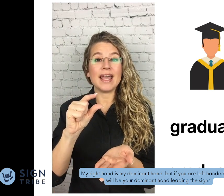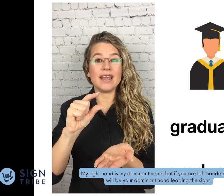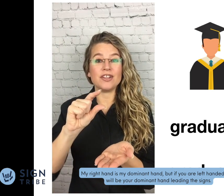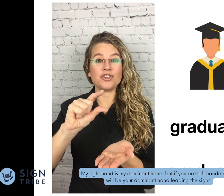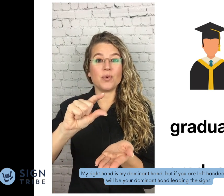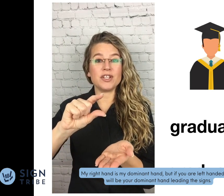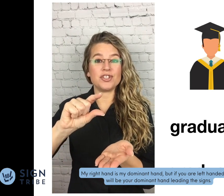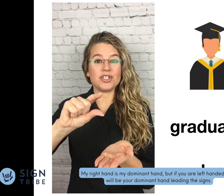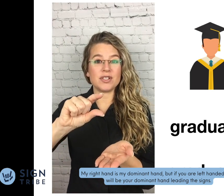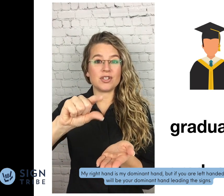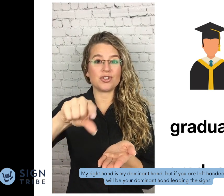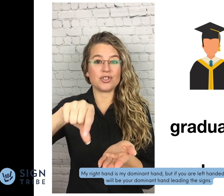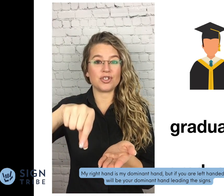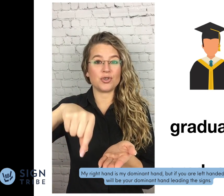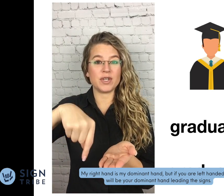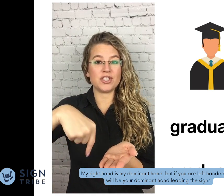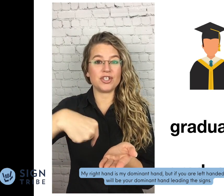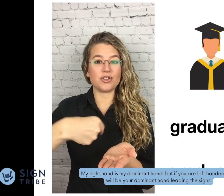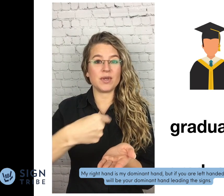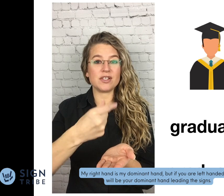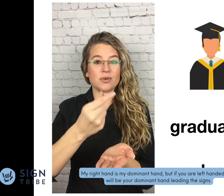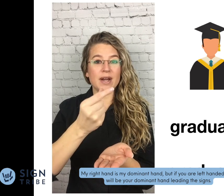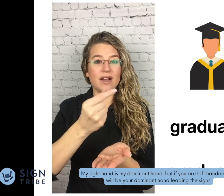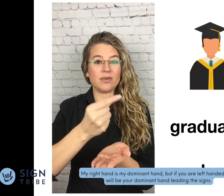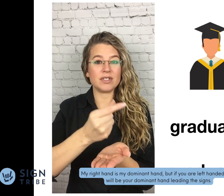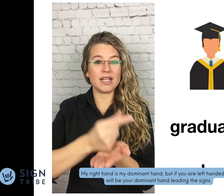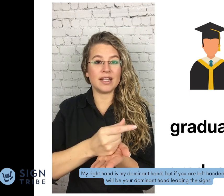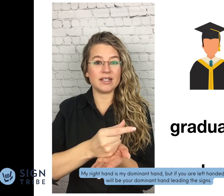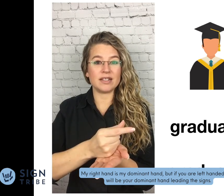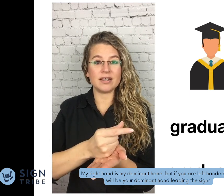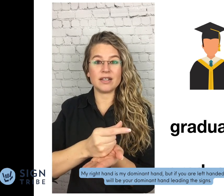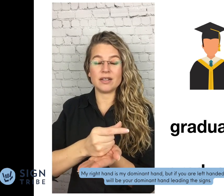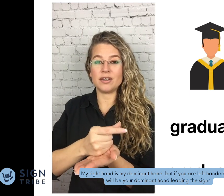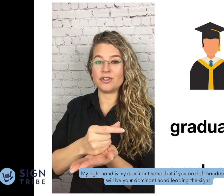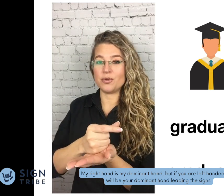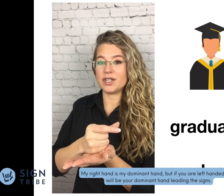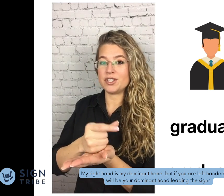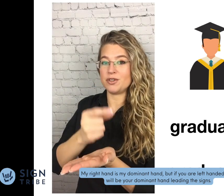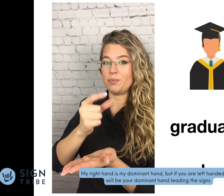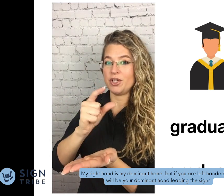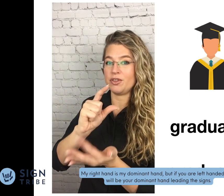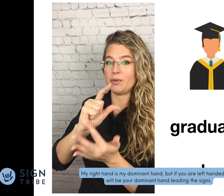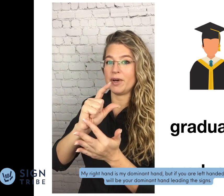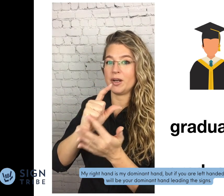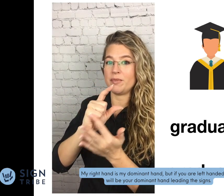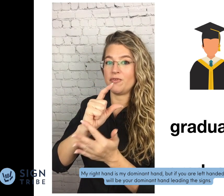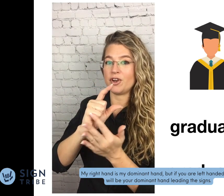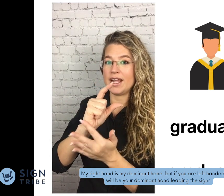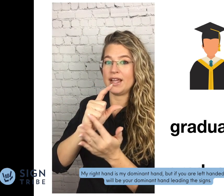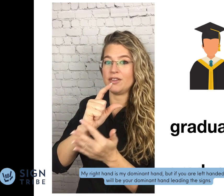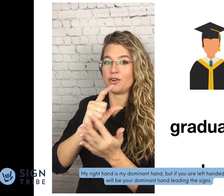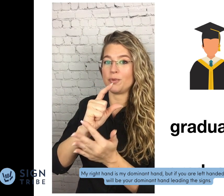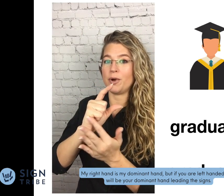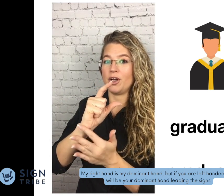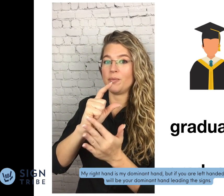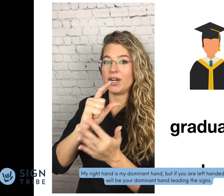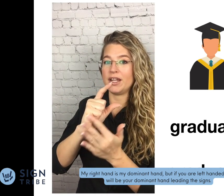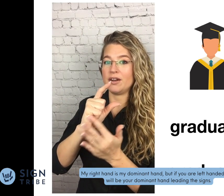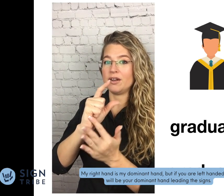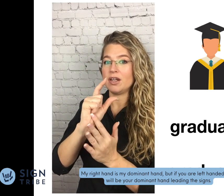you're going to just twist your wrist around, and then you're going to put the bottom of your hand or your palm right here,